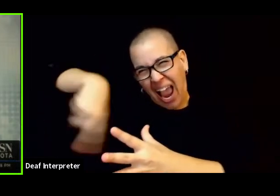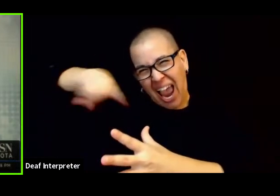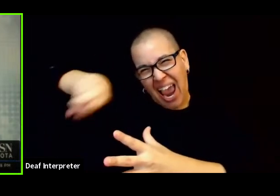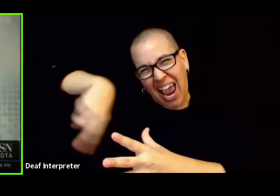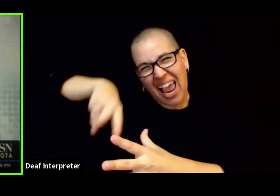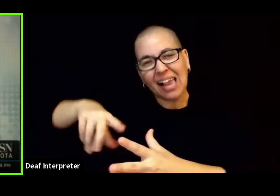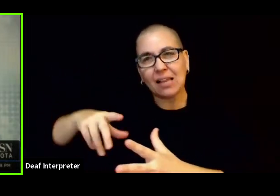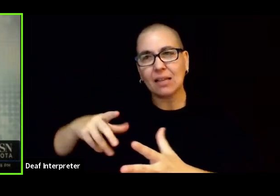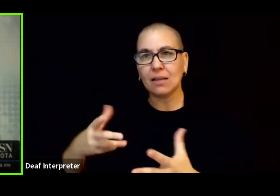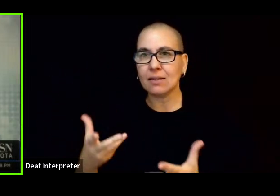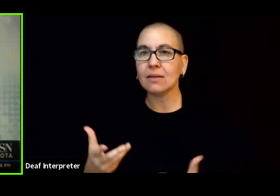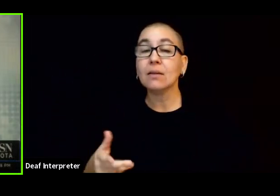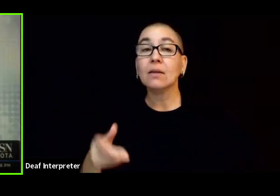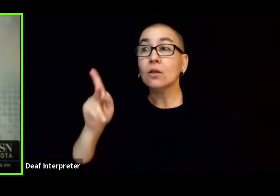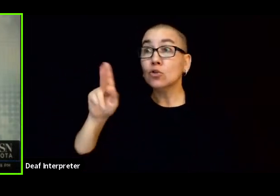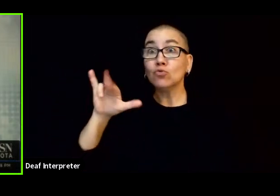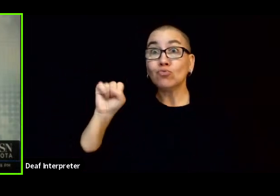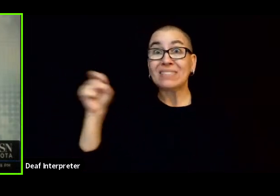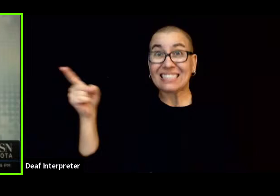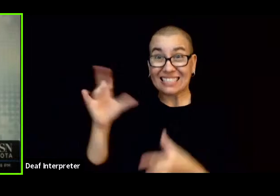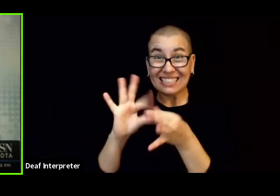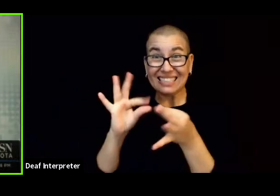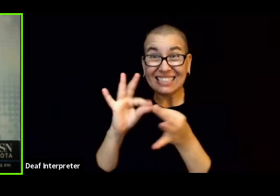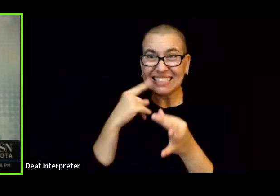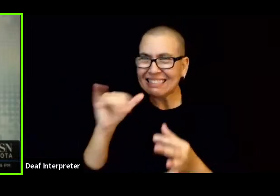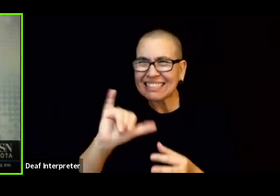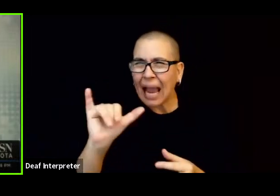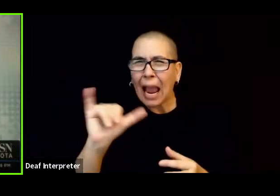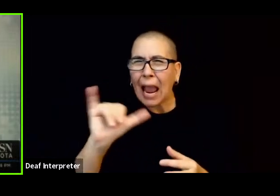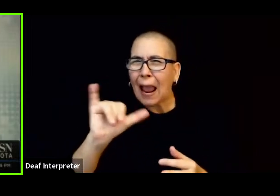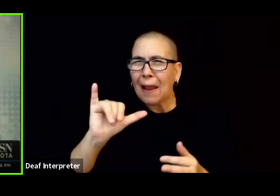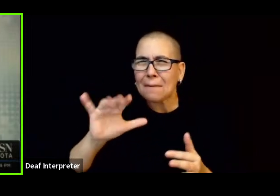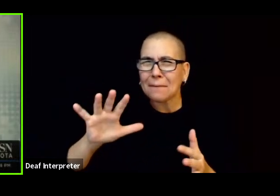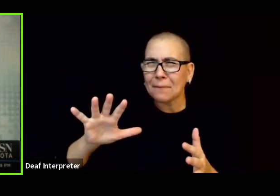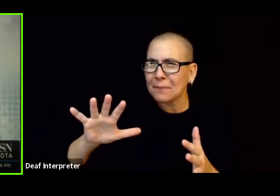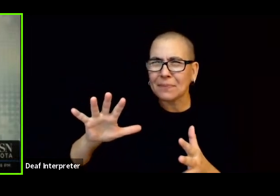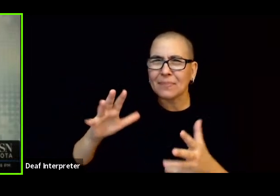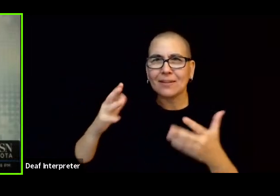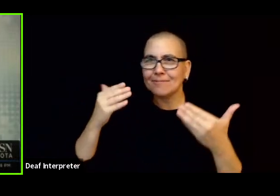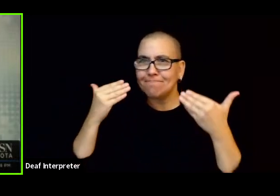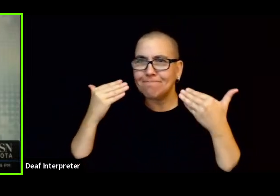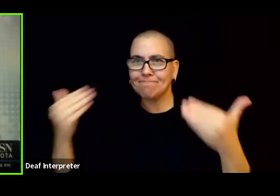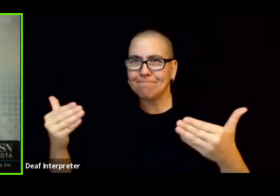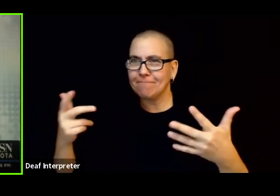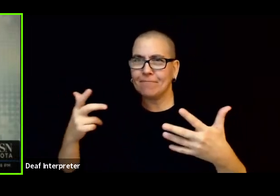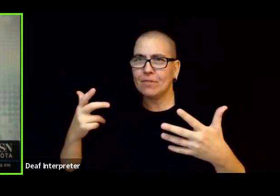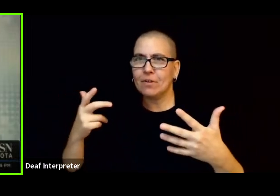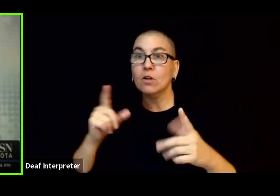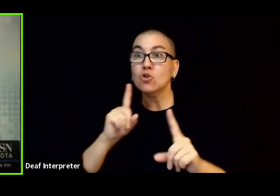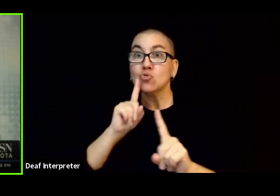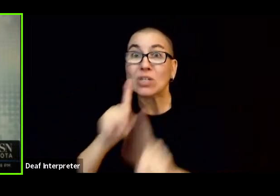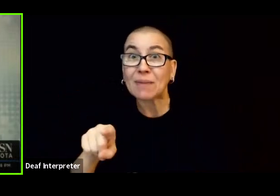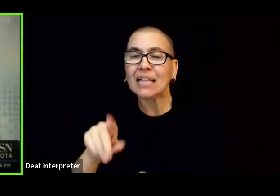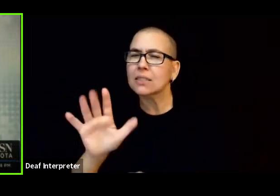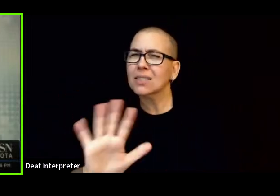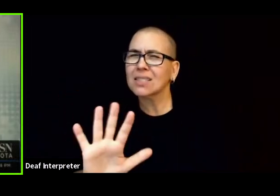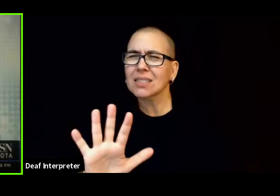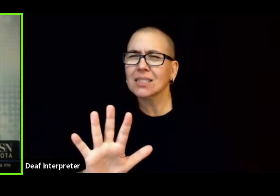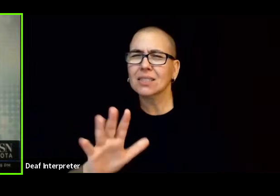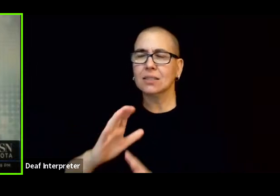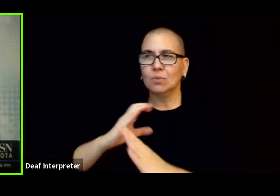to reduce the cases on the front end and not just try to manage them on the back end. So we will continue to push